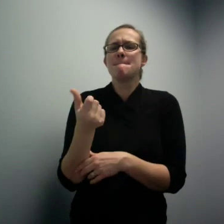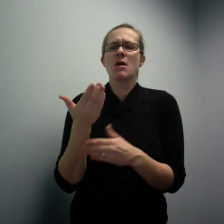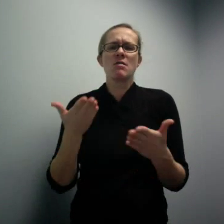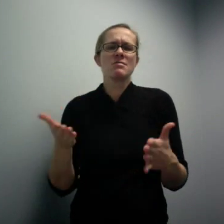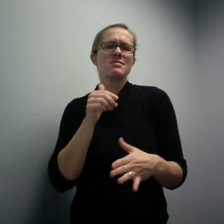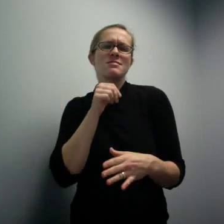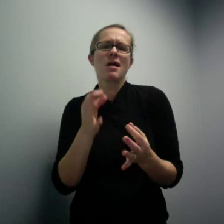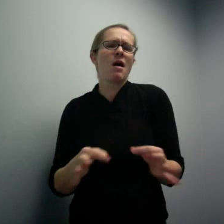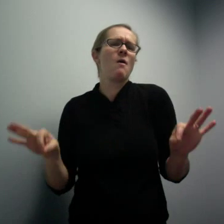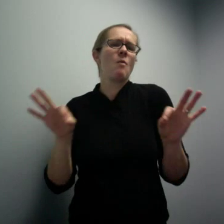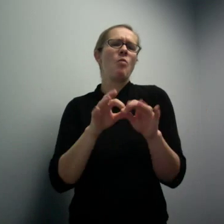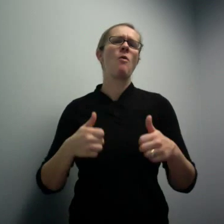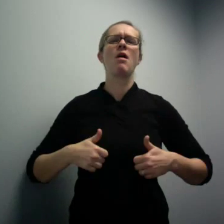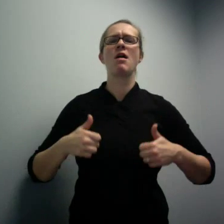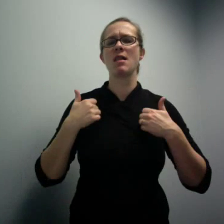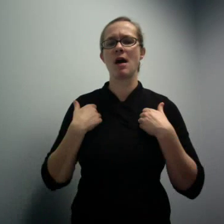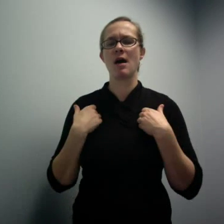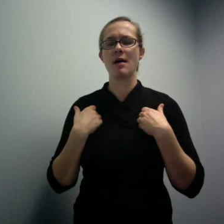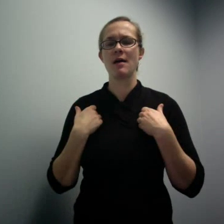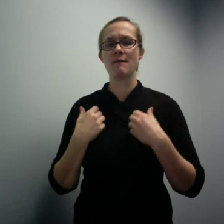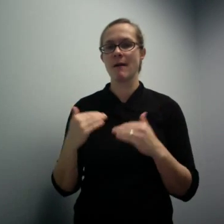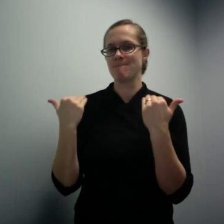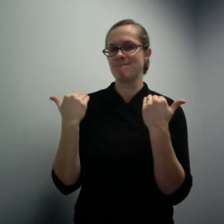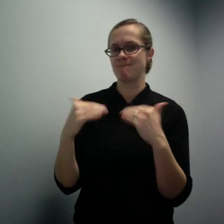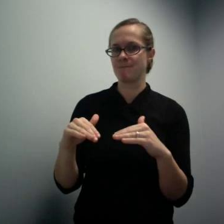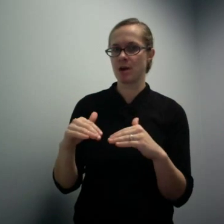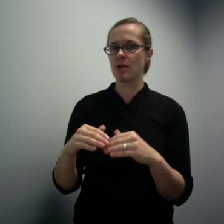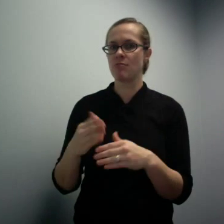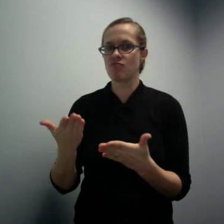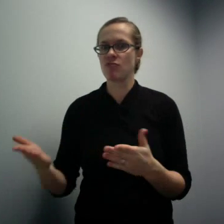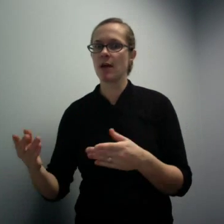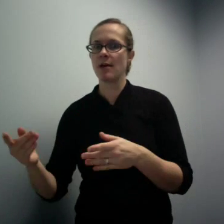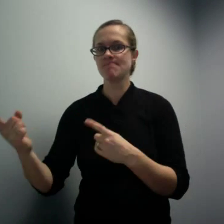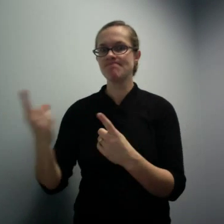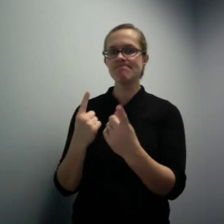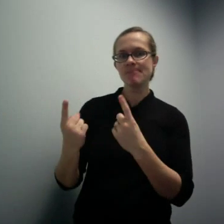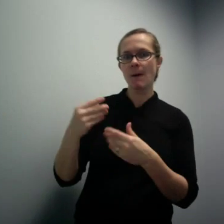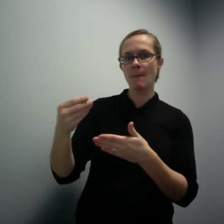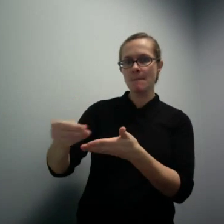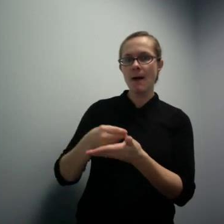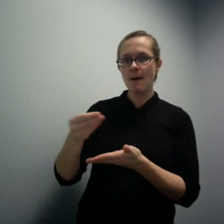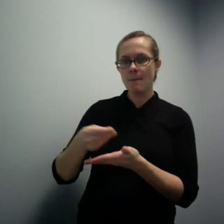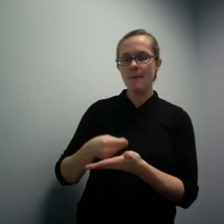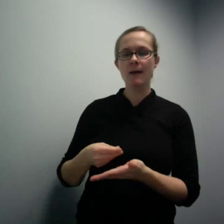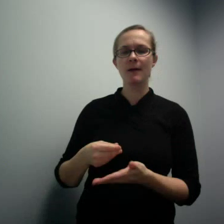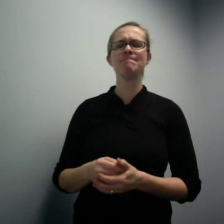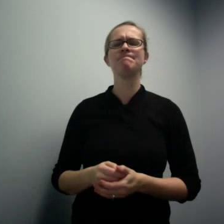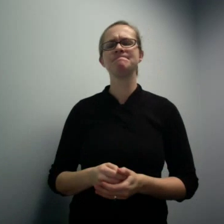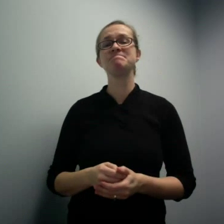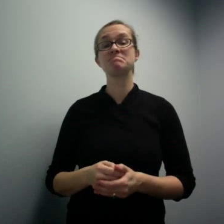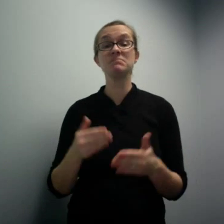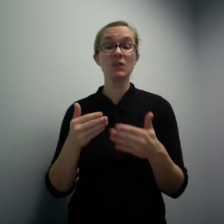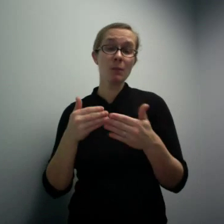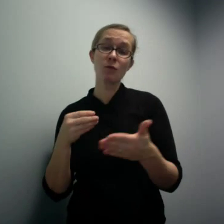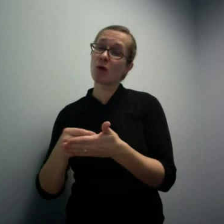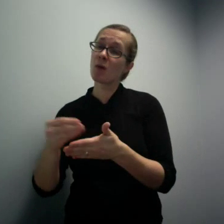to stem the inflow. We need to think before we buy. Ask ourselves, is that really going to make me happier?